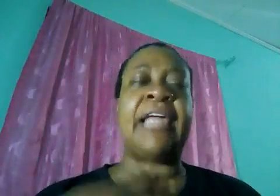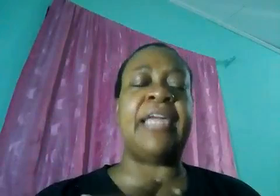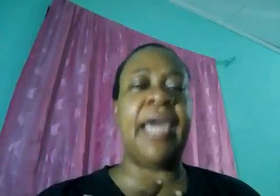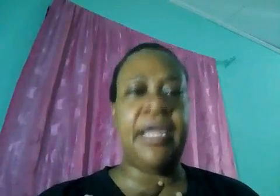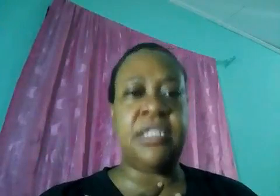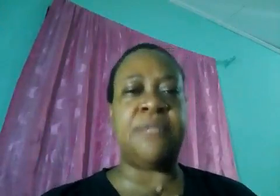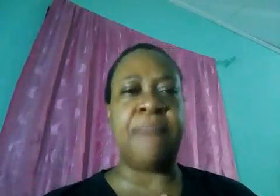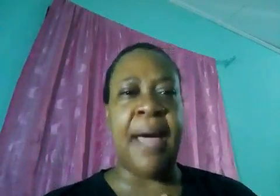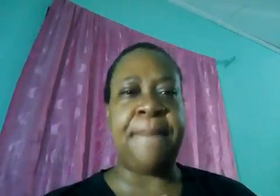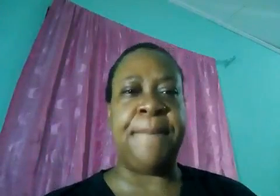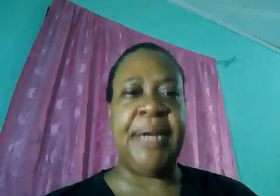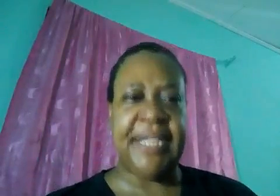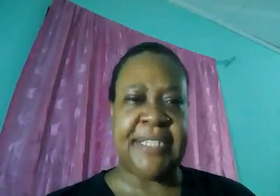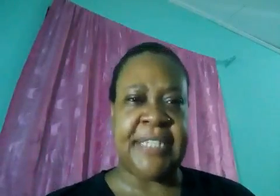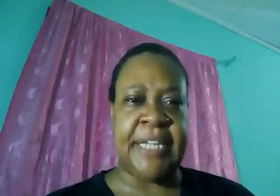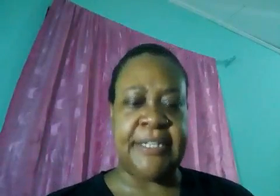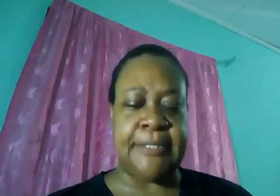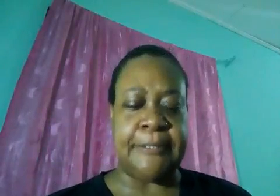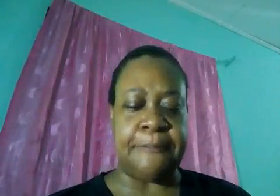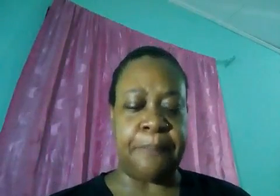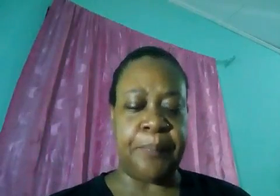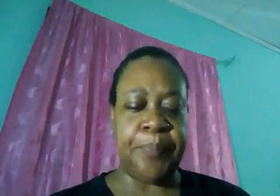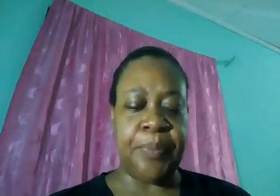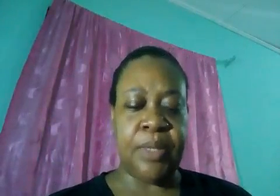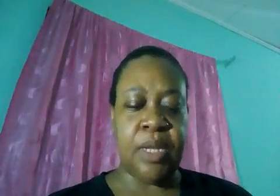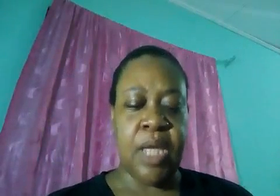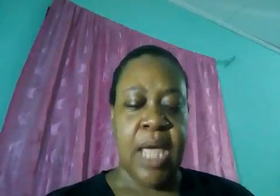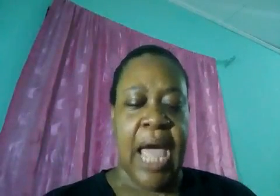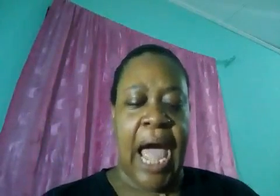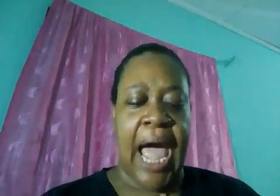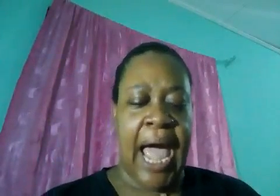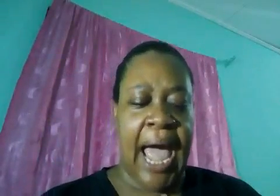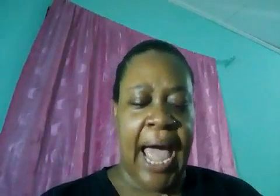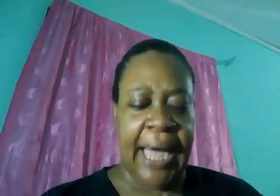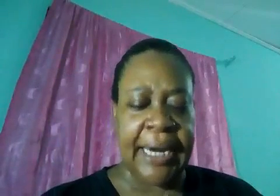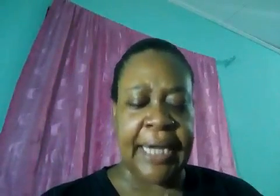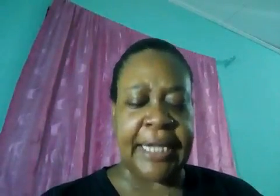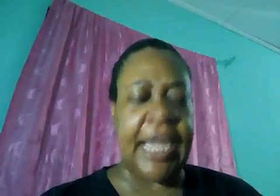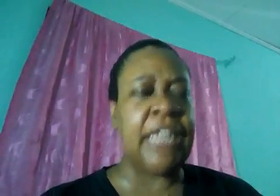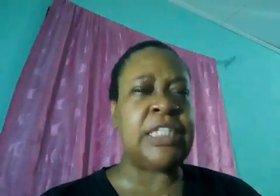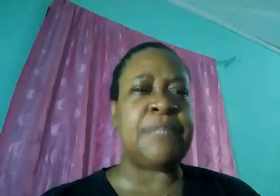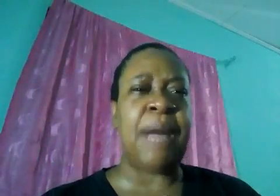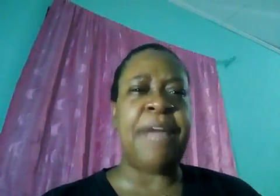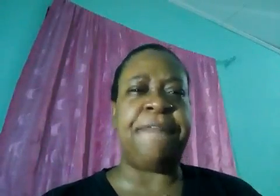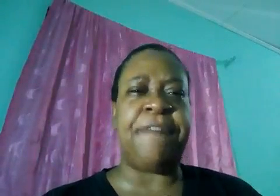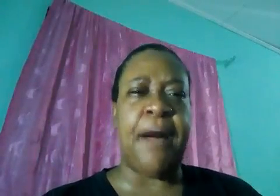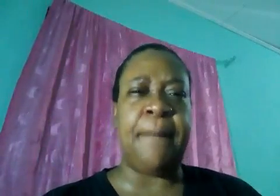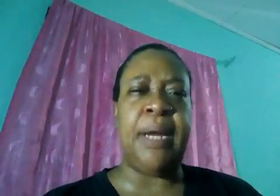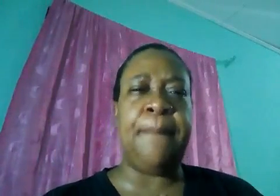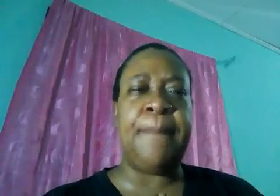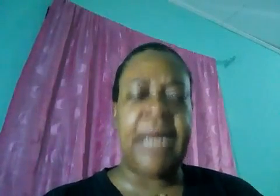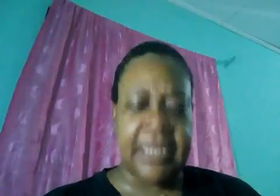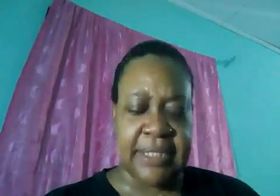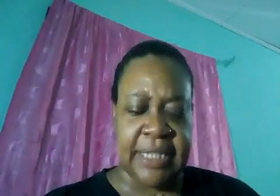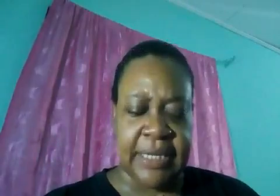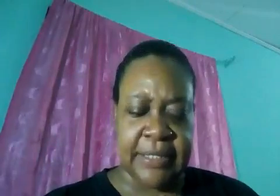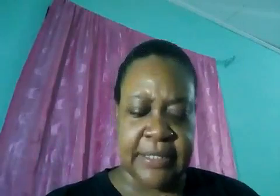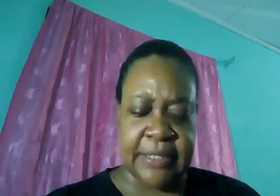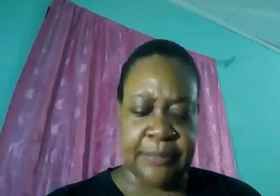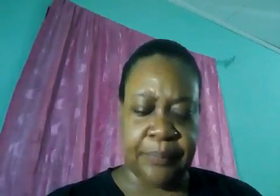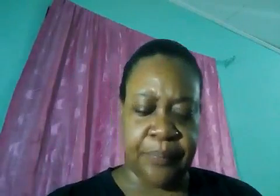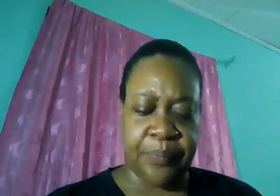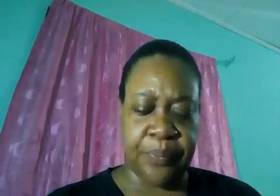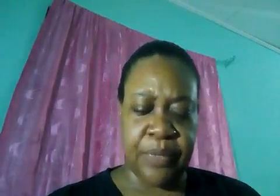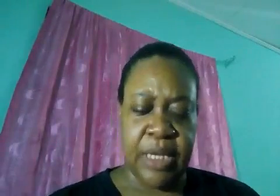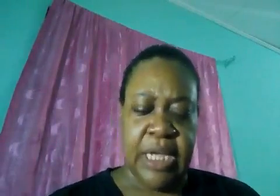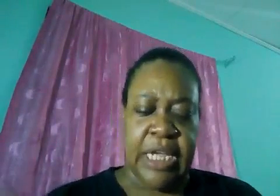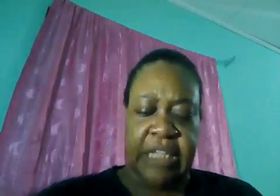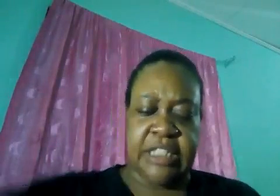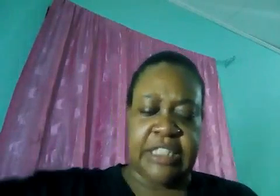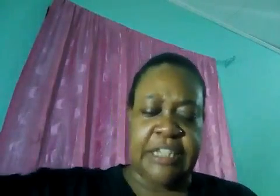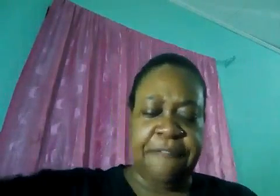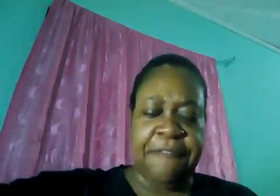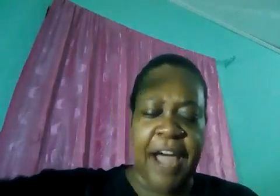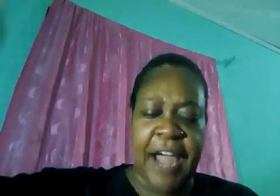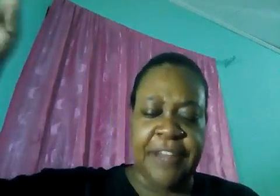against my blessings and against my family blessings, divide them